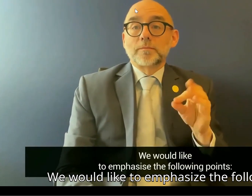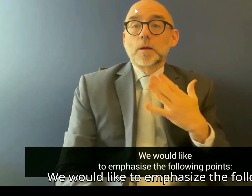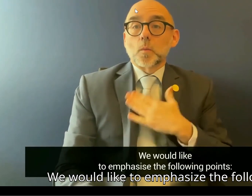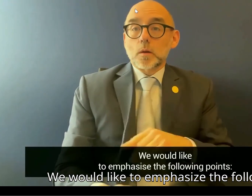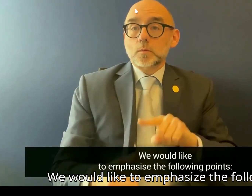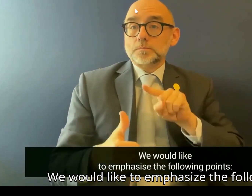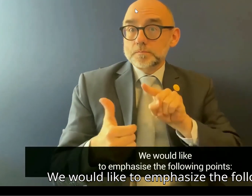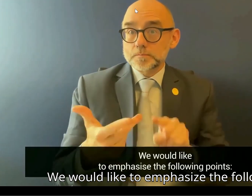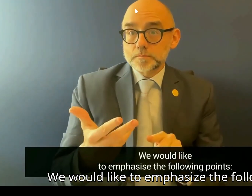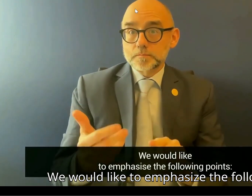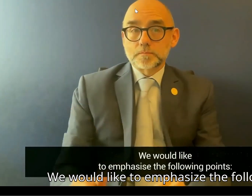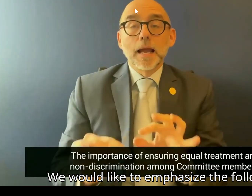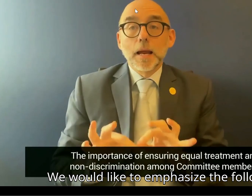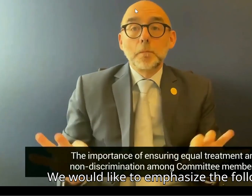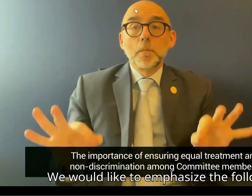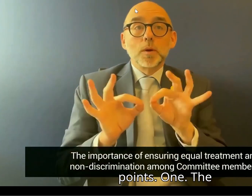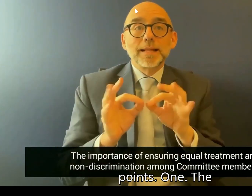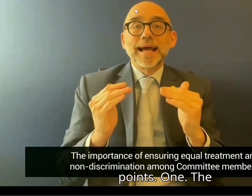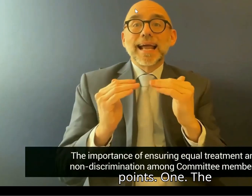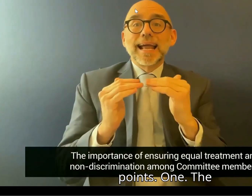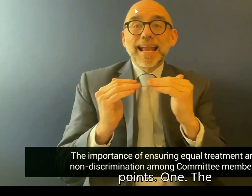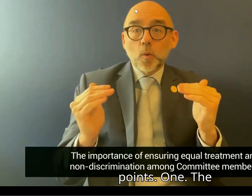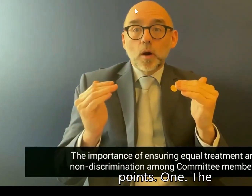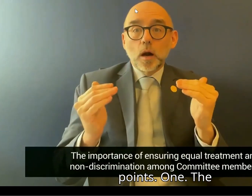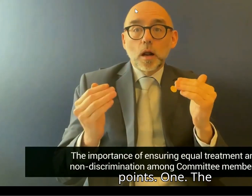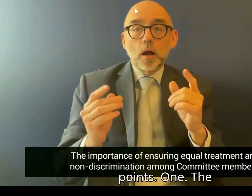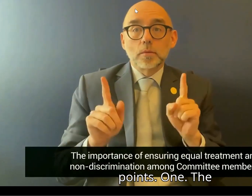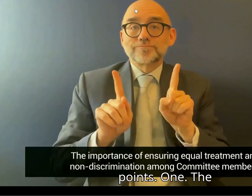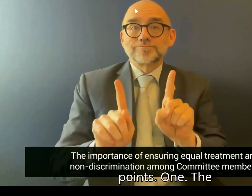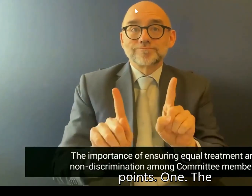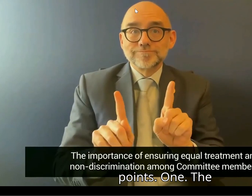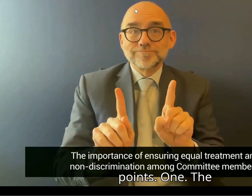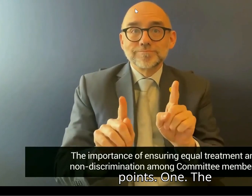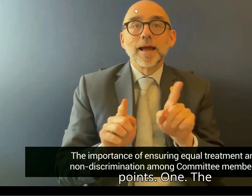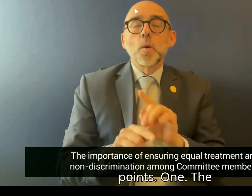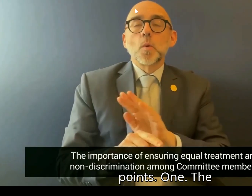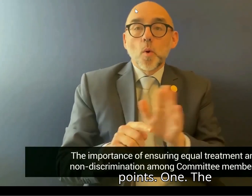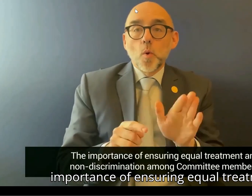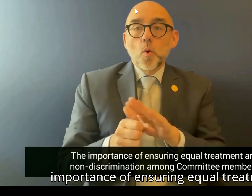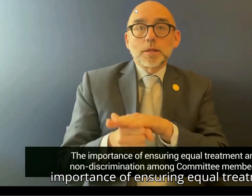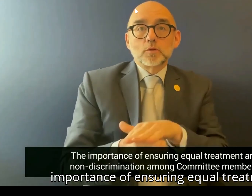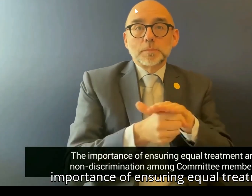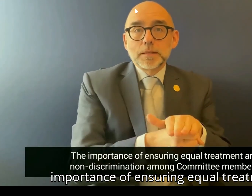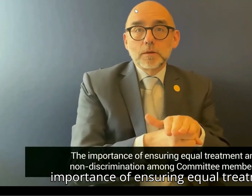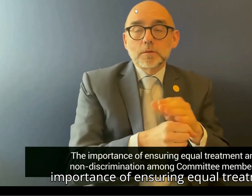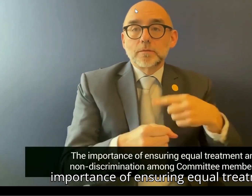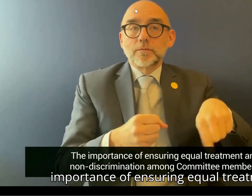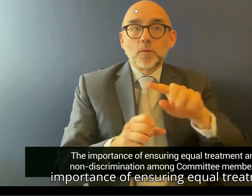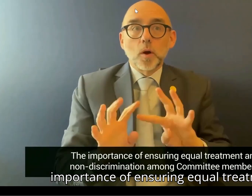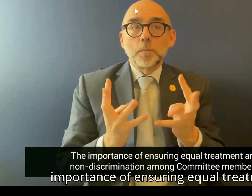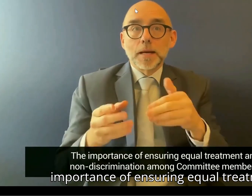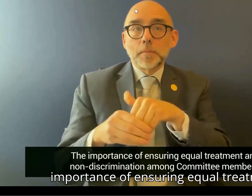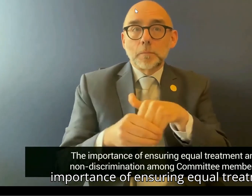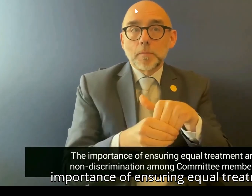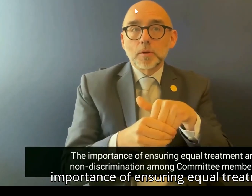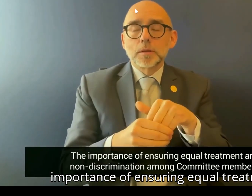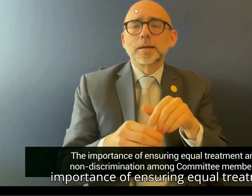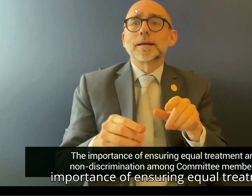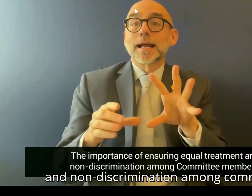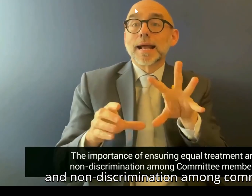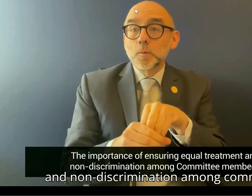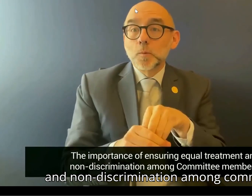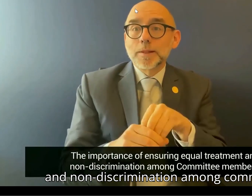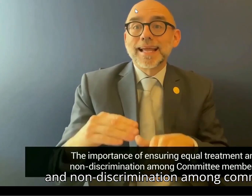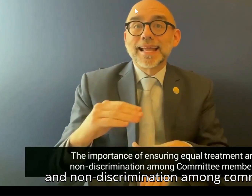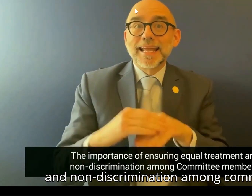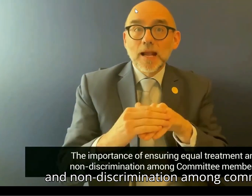We would like to emphasize the following points. 1. The importance of ensuring equal treatment